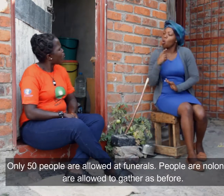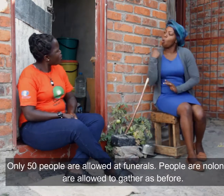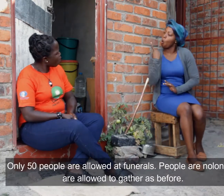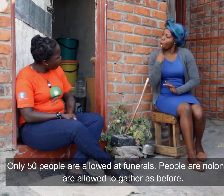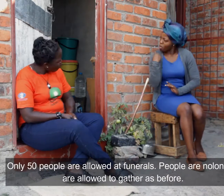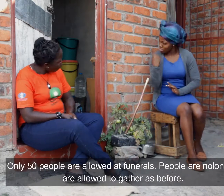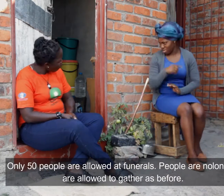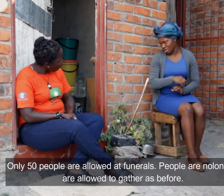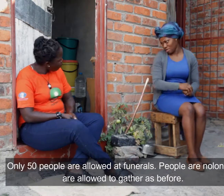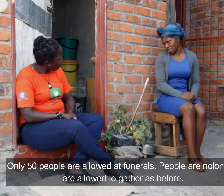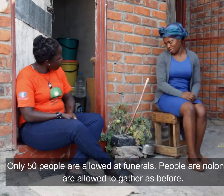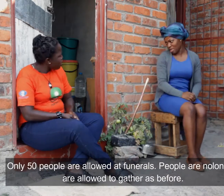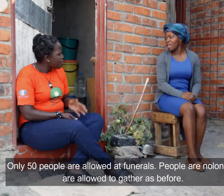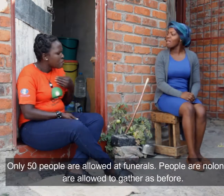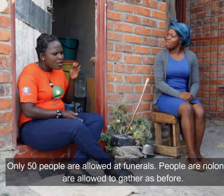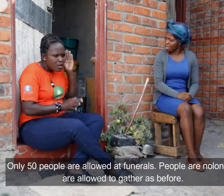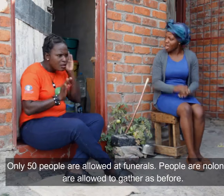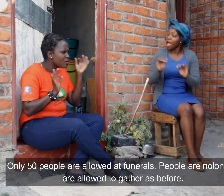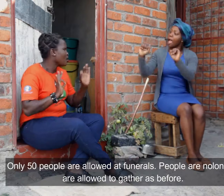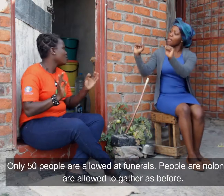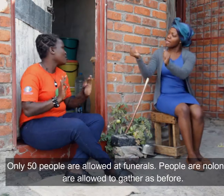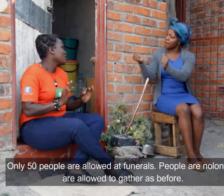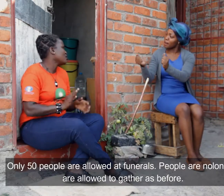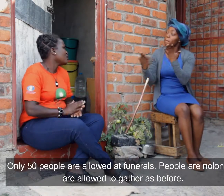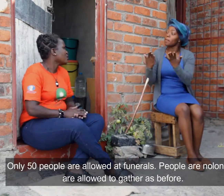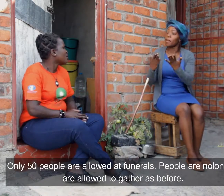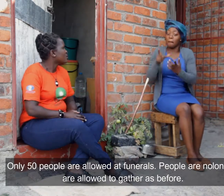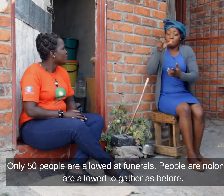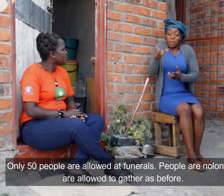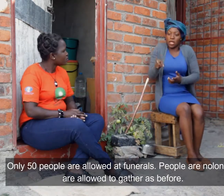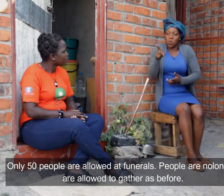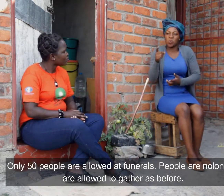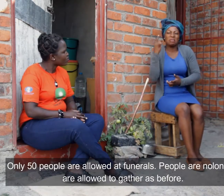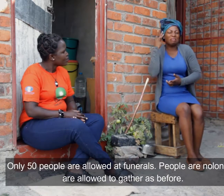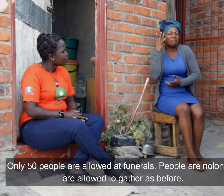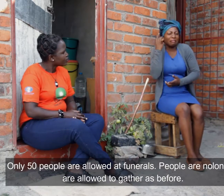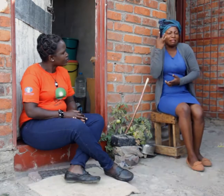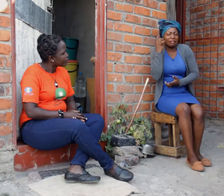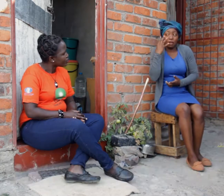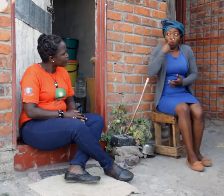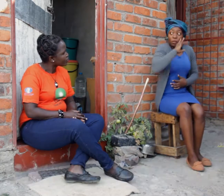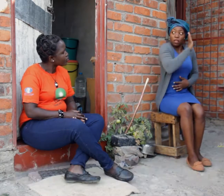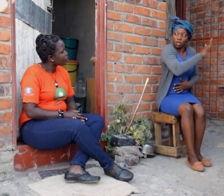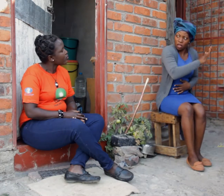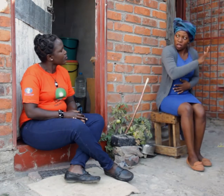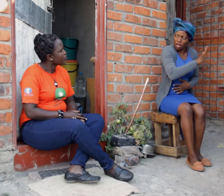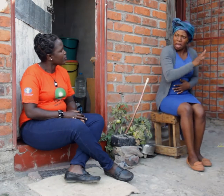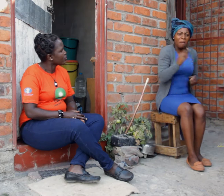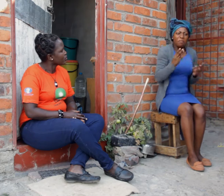omongana. una. Only 50 people are allowed. Ndu sombufu randaka shi nsue shu jueni.